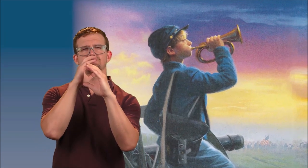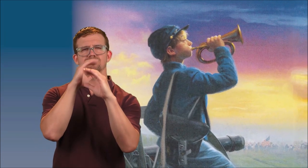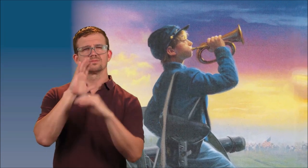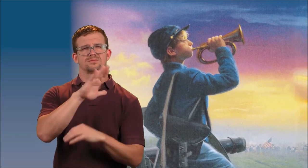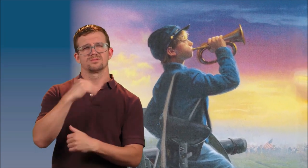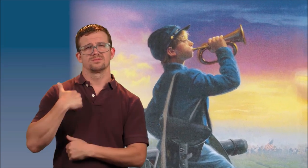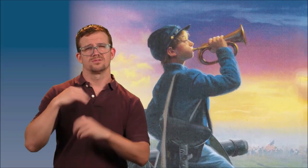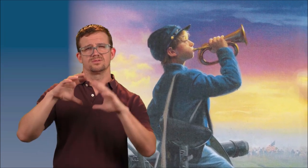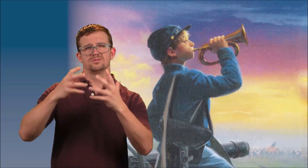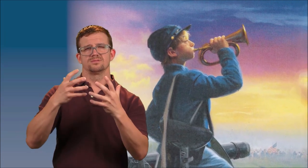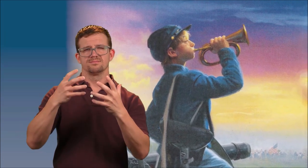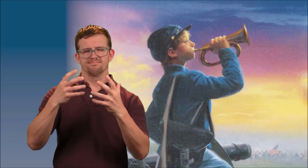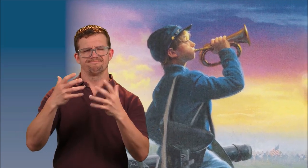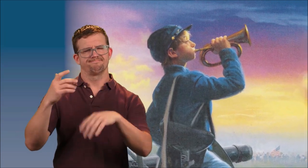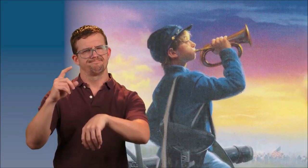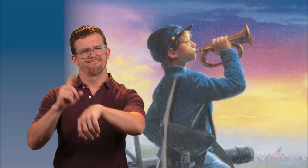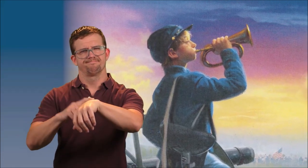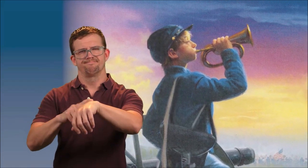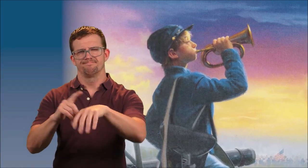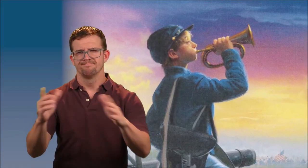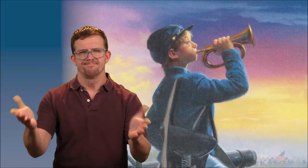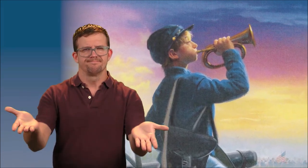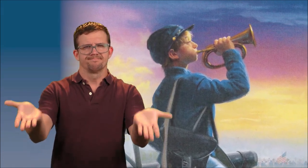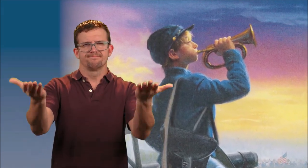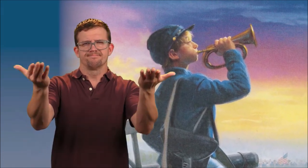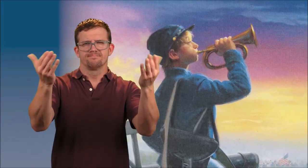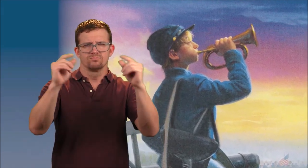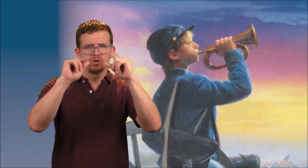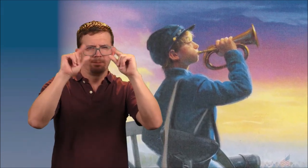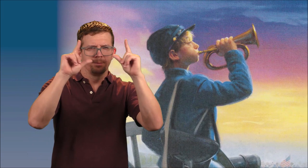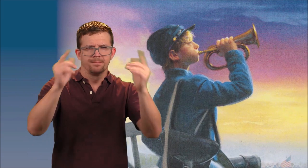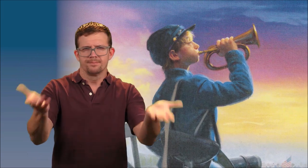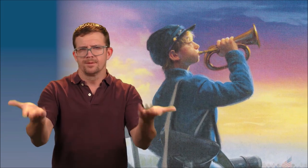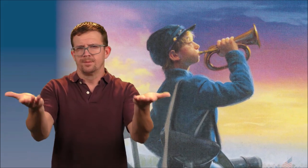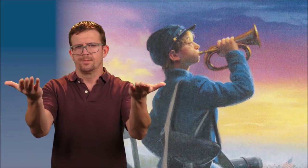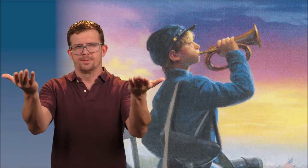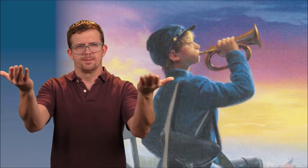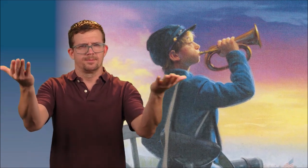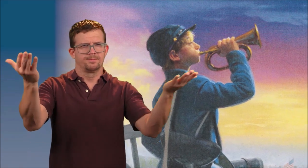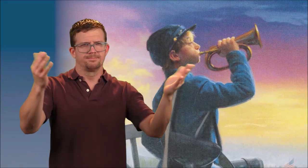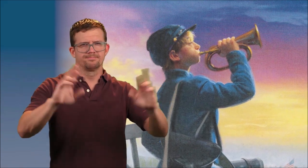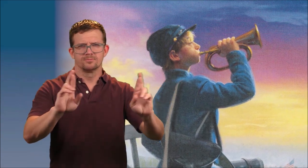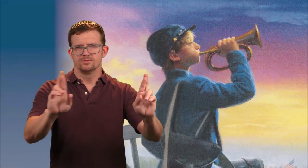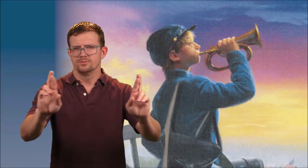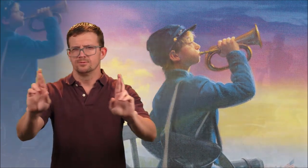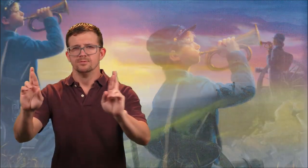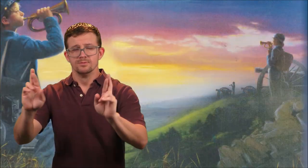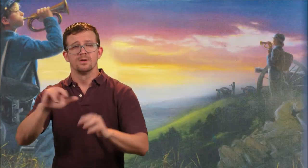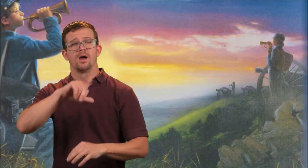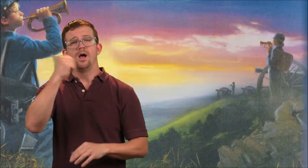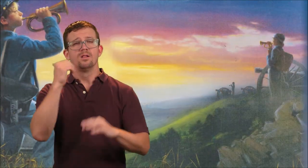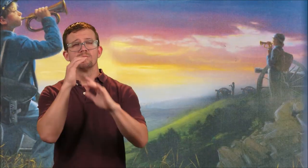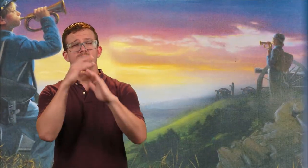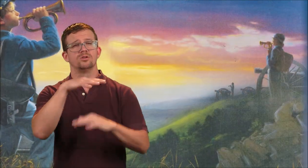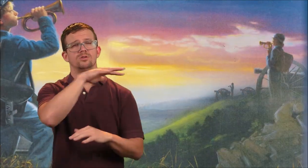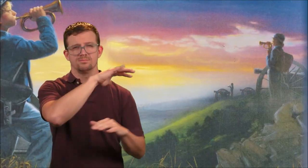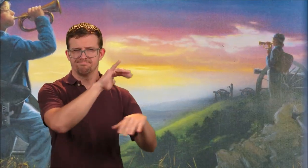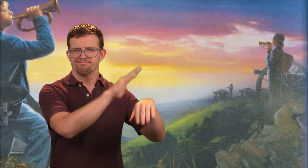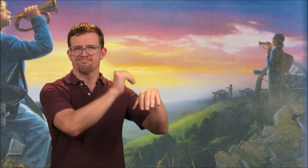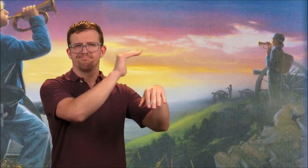When Gabe sounded reveille for his regiment, scores of other regimental buglers echoed up and